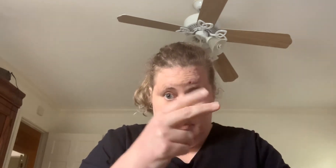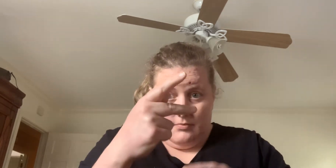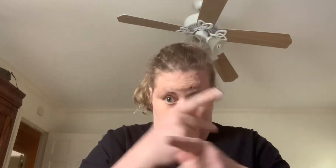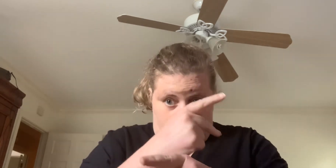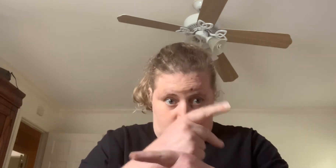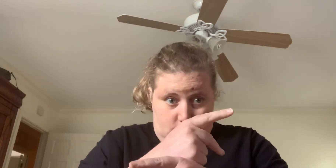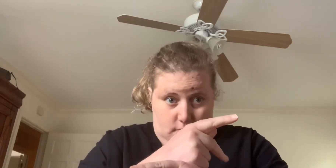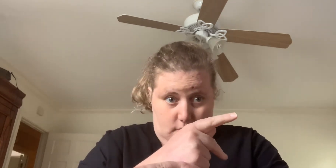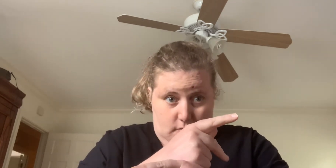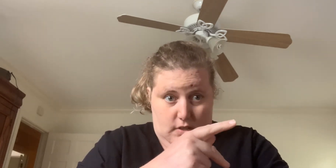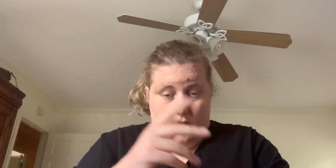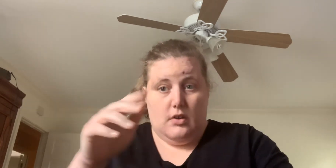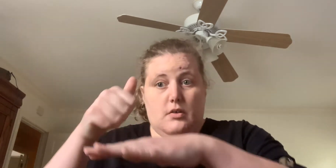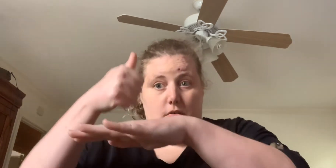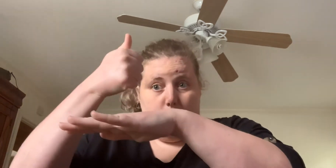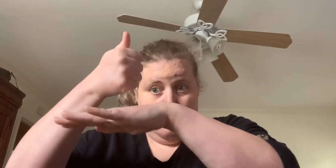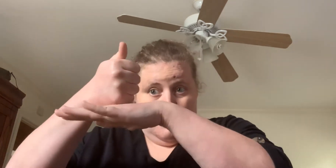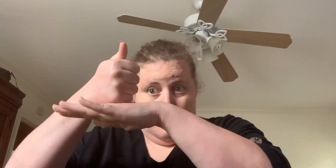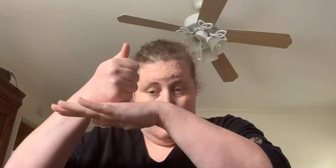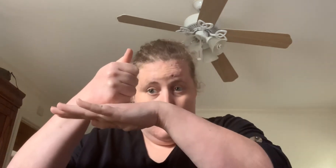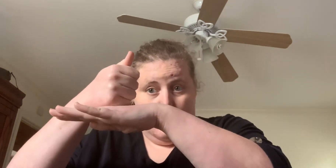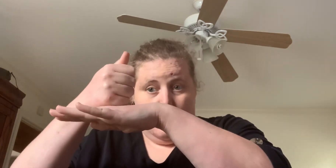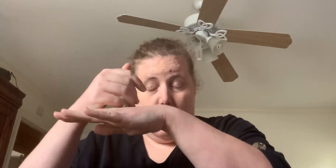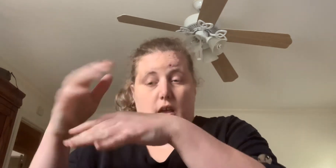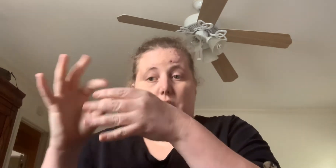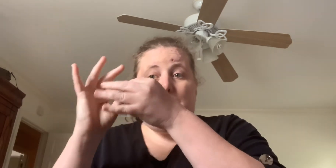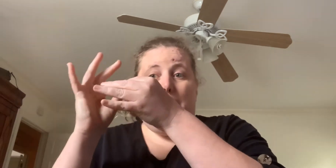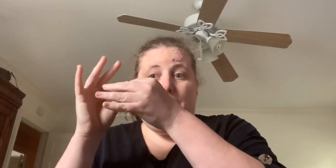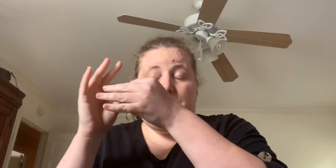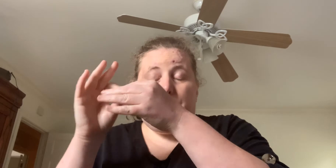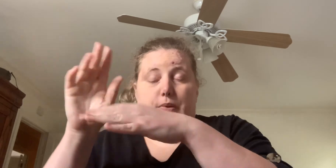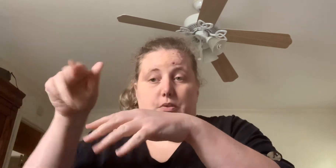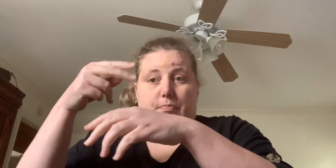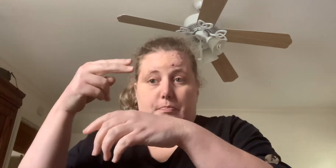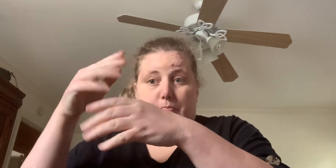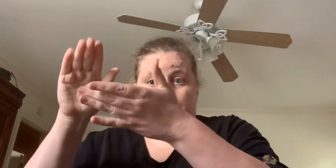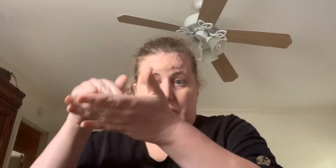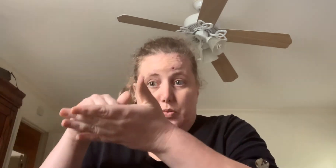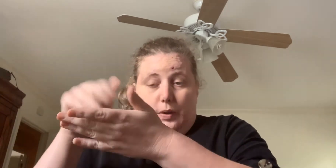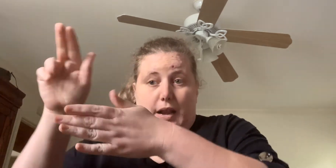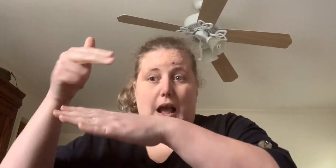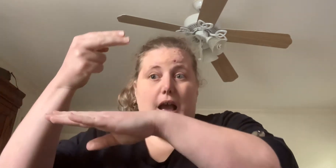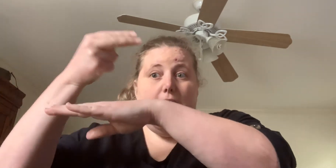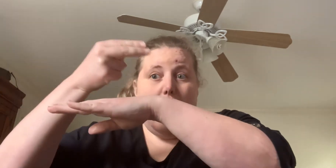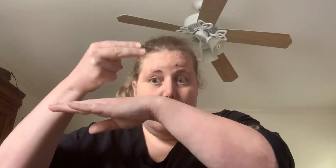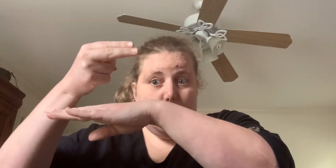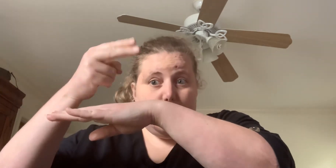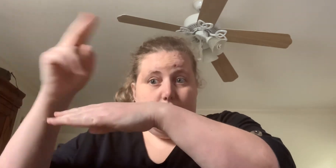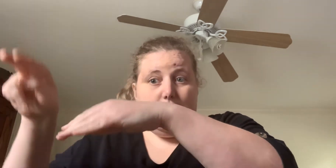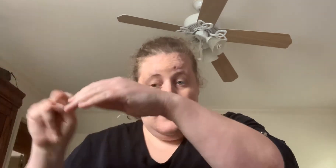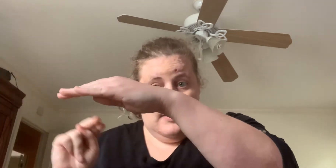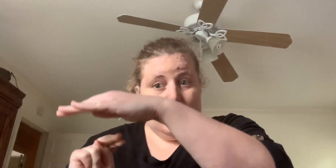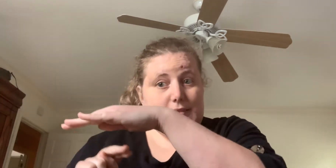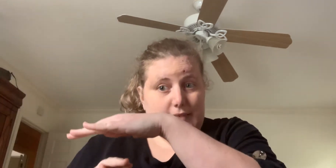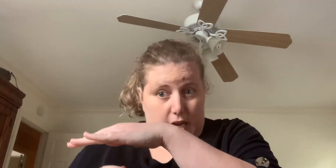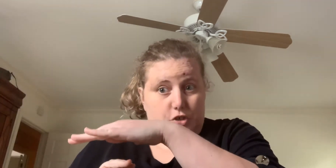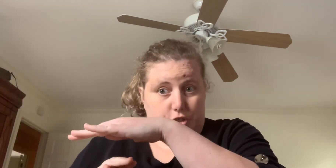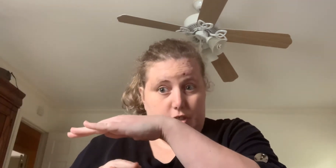hydrogen and nitrogen. So from our equation, we already know that it's 3 moles